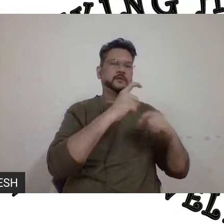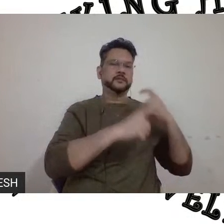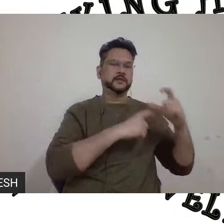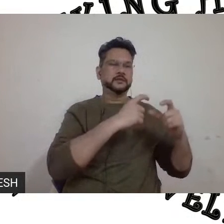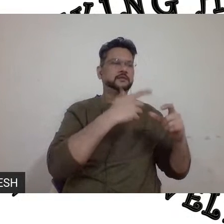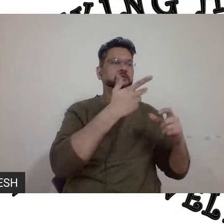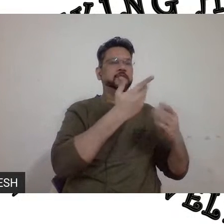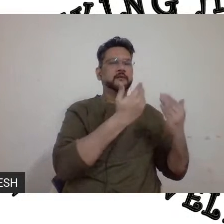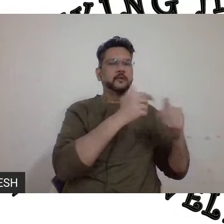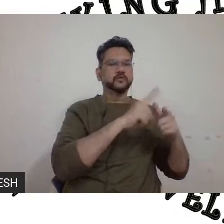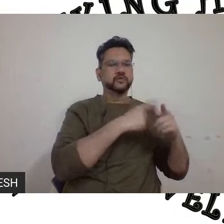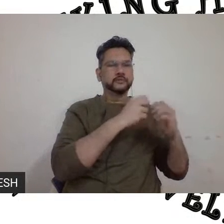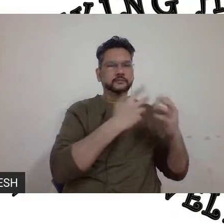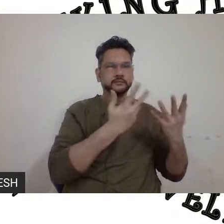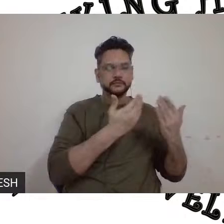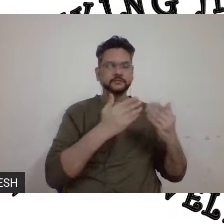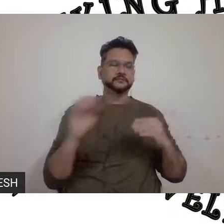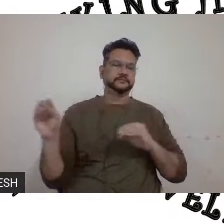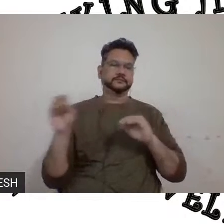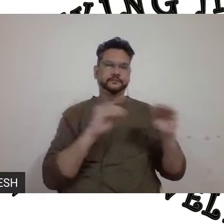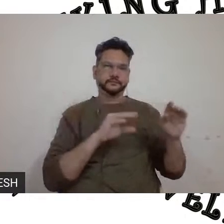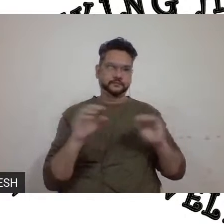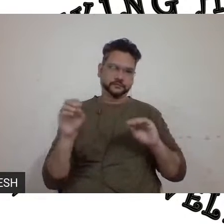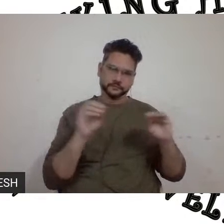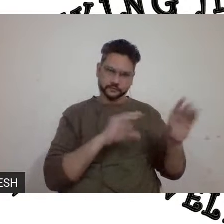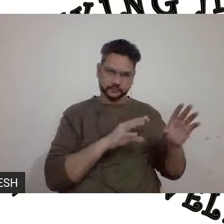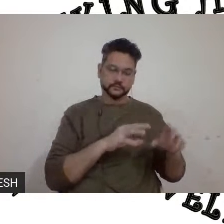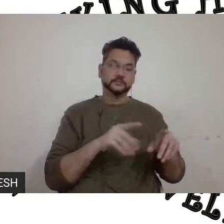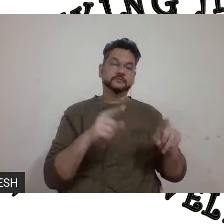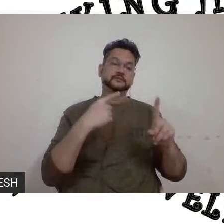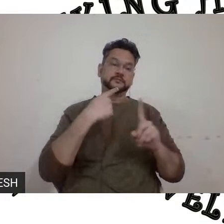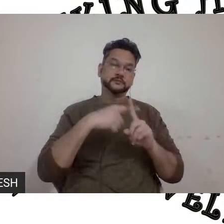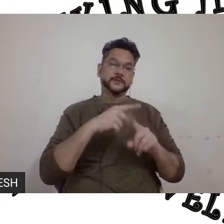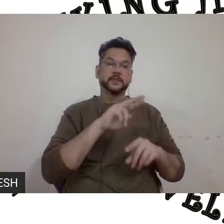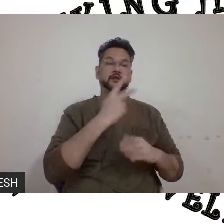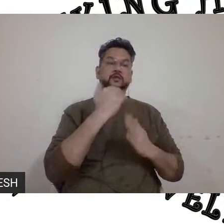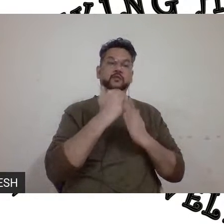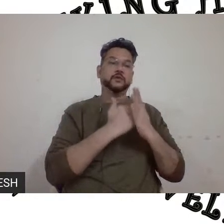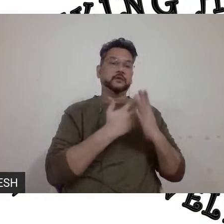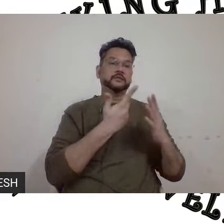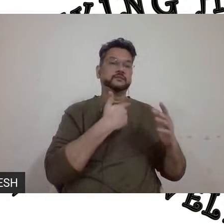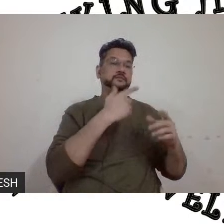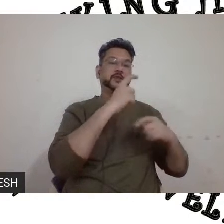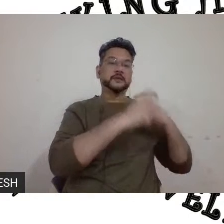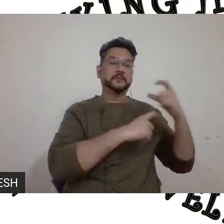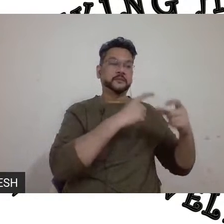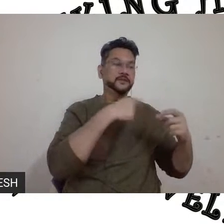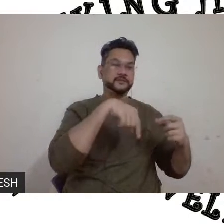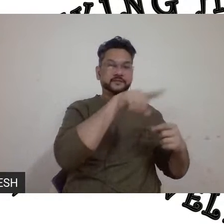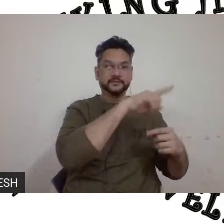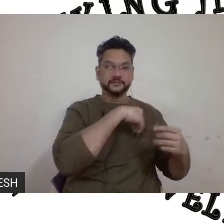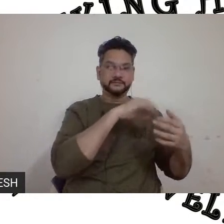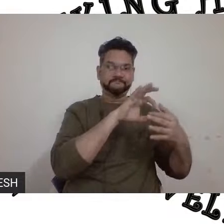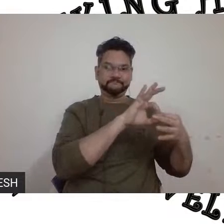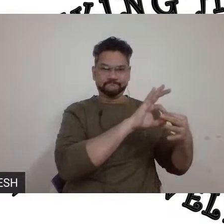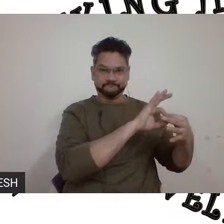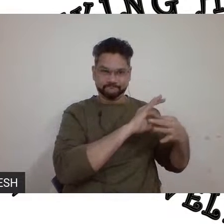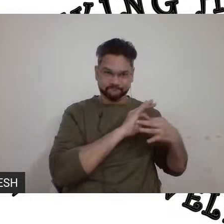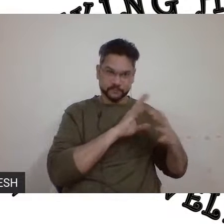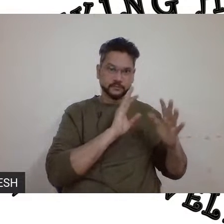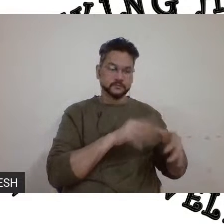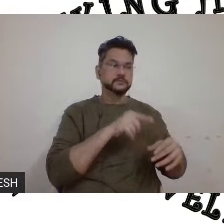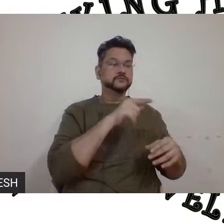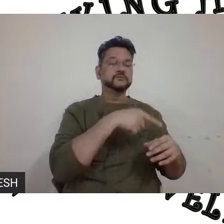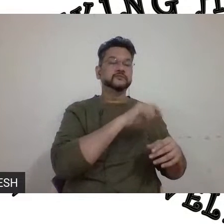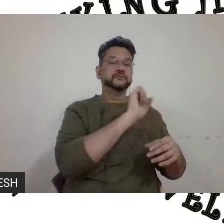a program which focuses on the companies, wherein we connect with the corporates and we ensure that we provide services which is helpful in